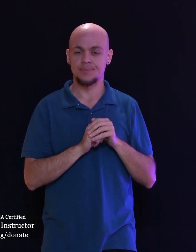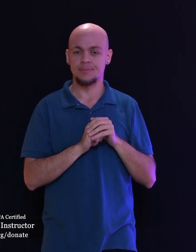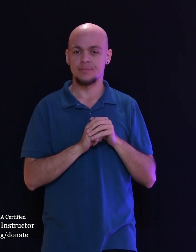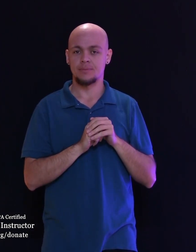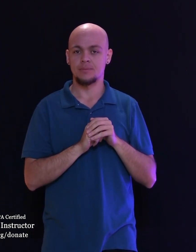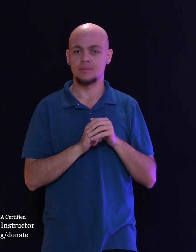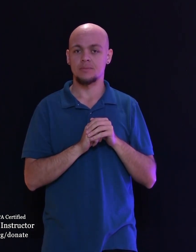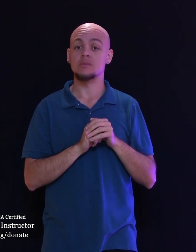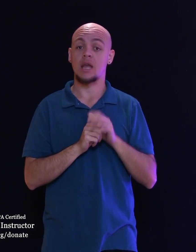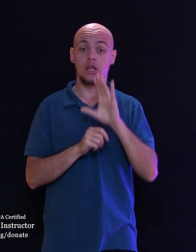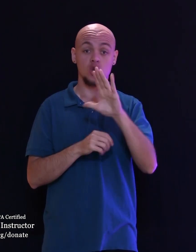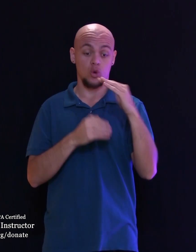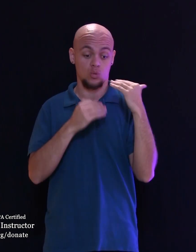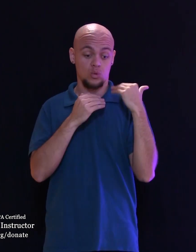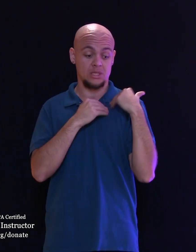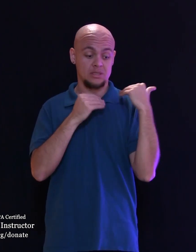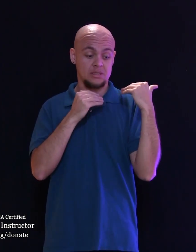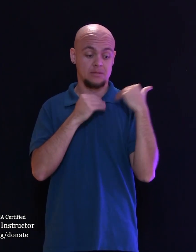way too.